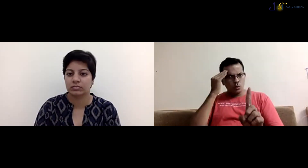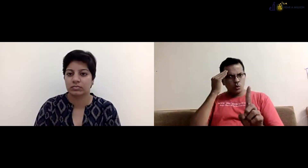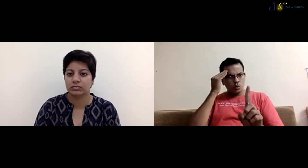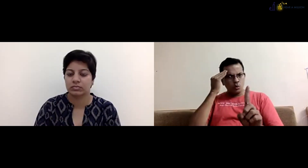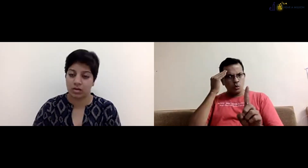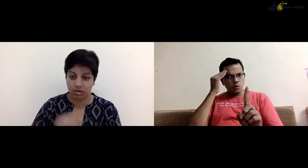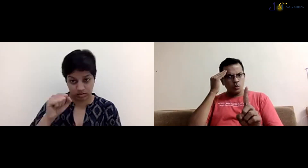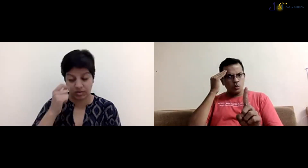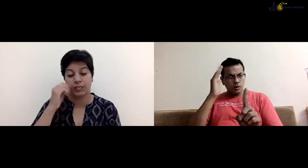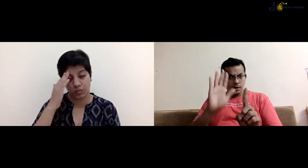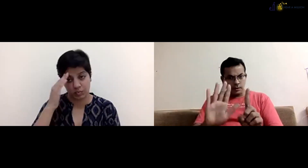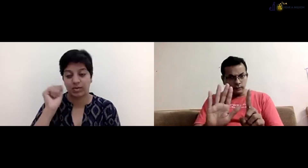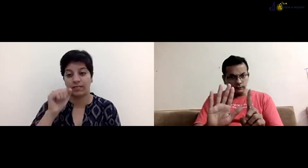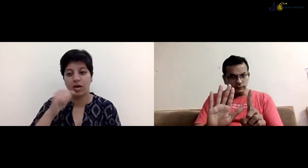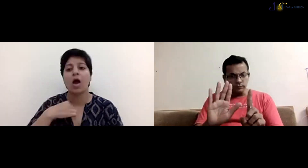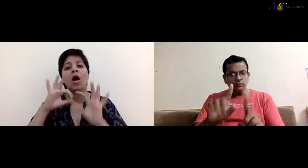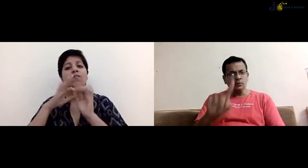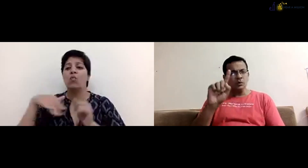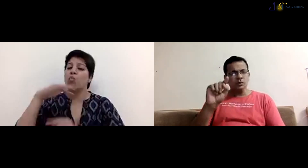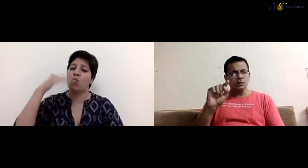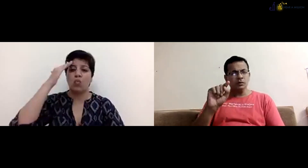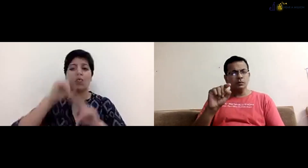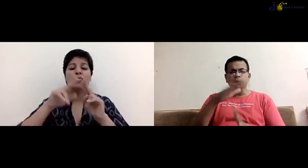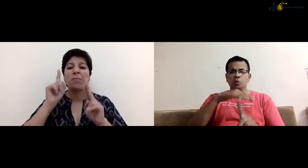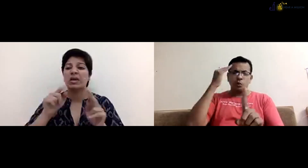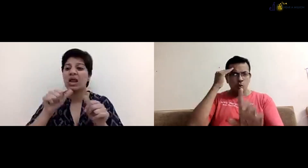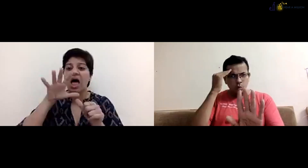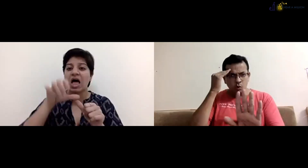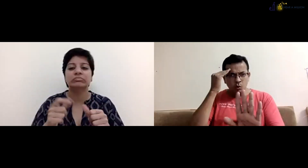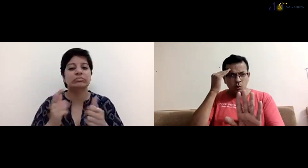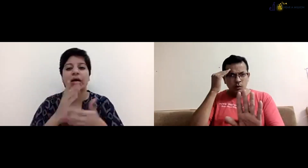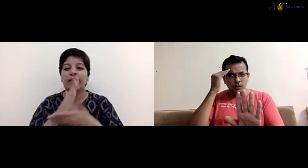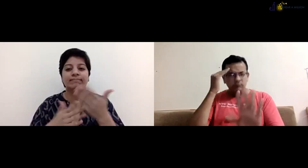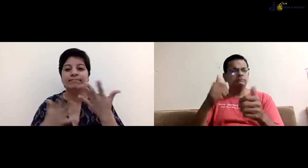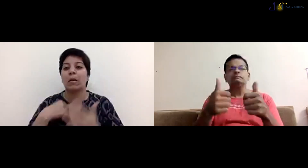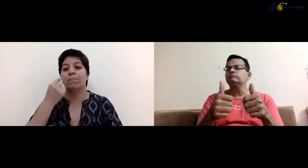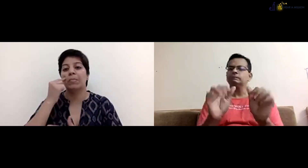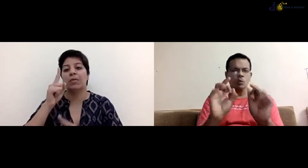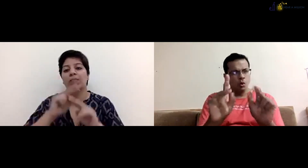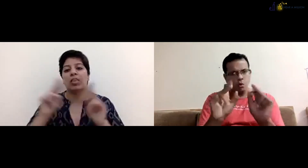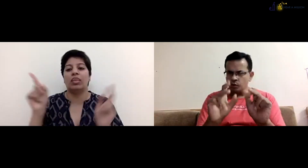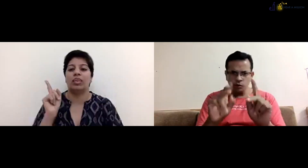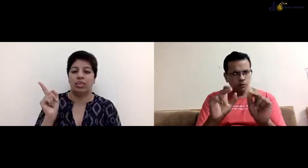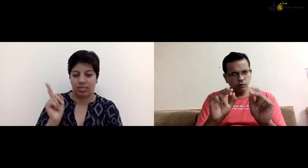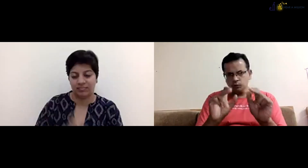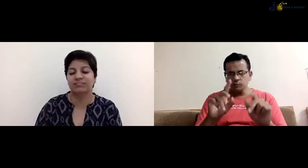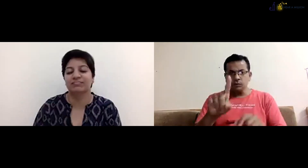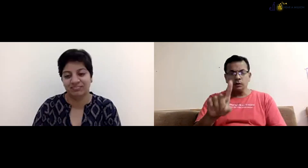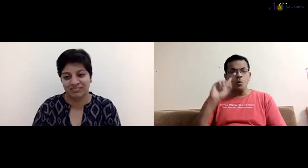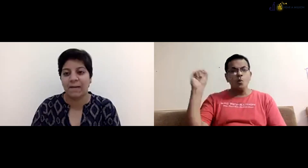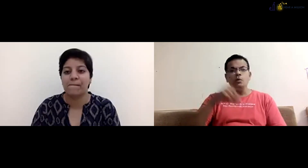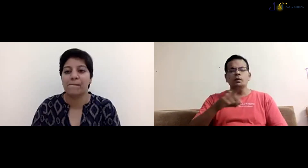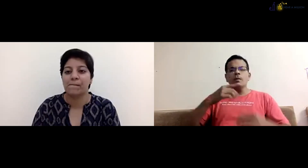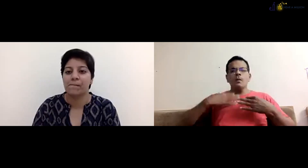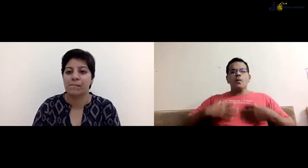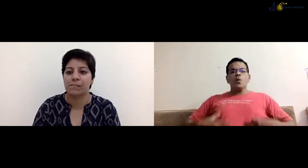your father and they were aware about. Yes, my family were aware about, but accessibility was not there.